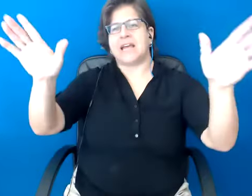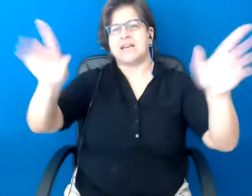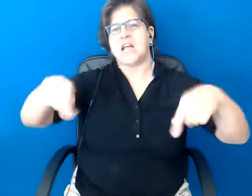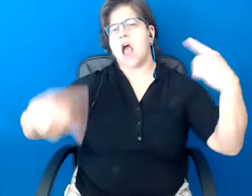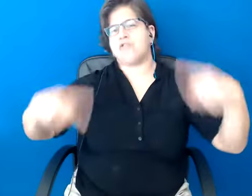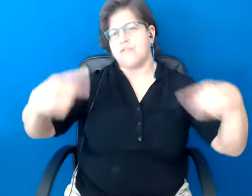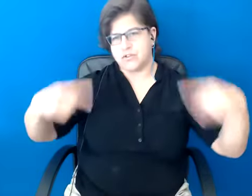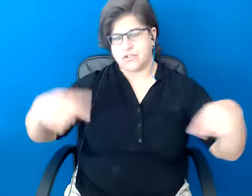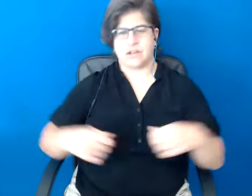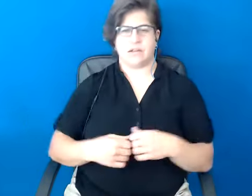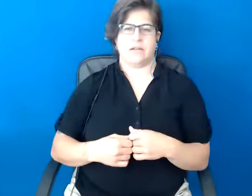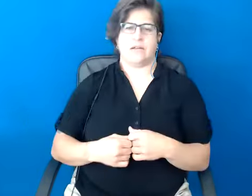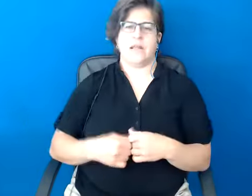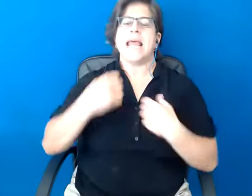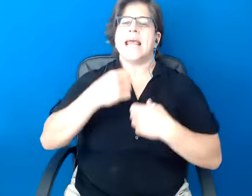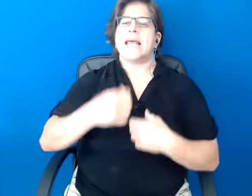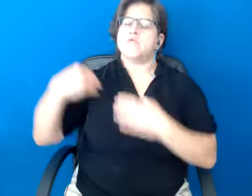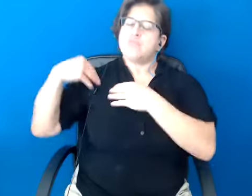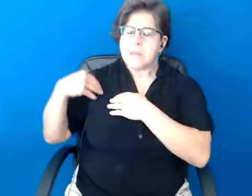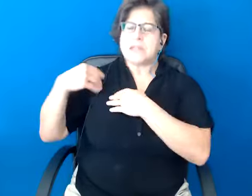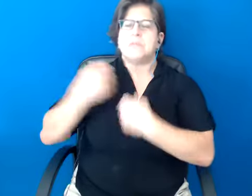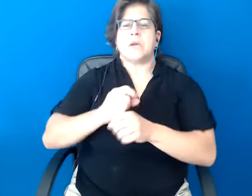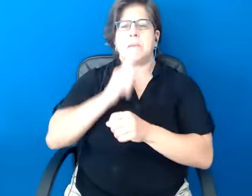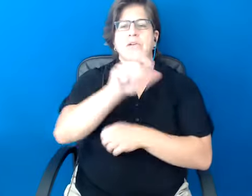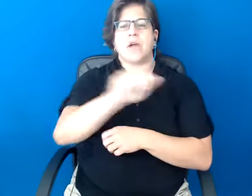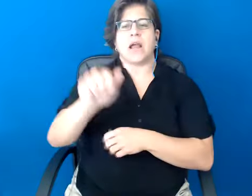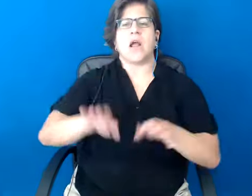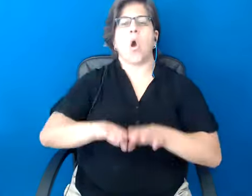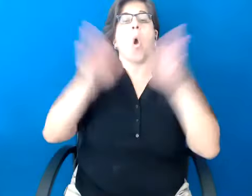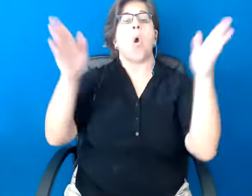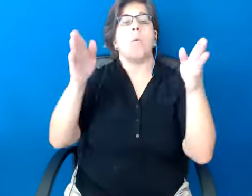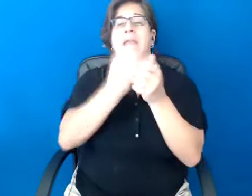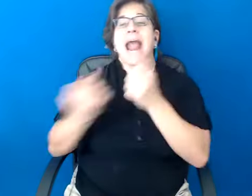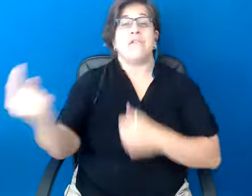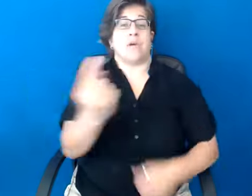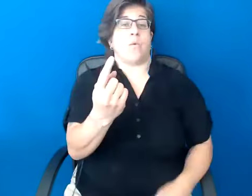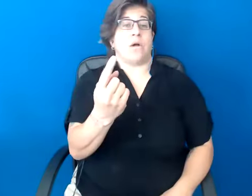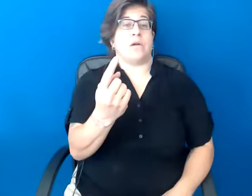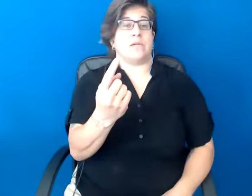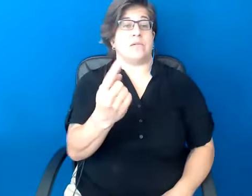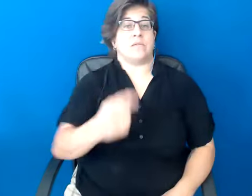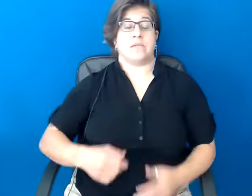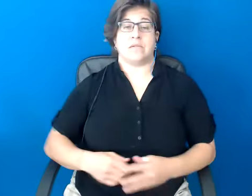enter any public controversy. I have the responsibility to make sure that Alcoholics Anonymous is open to